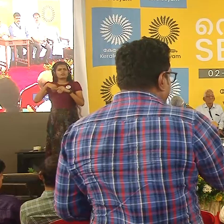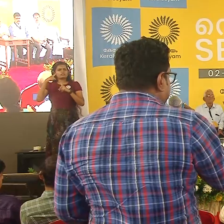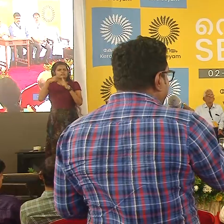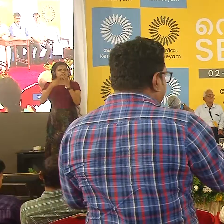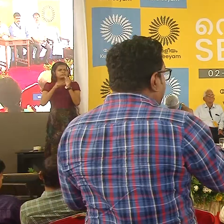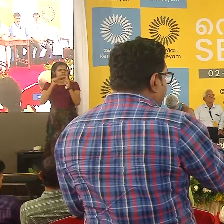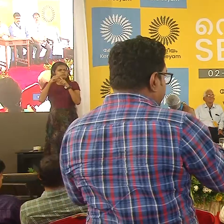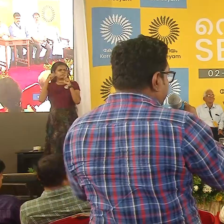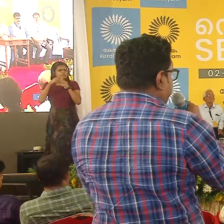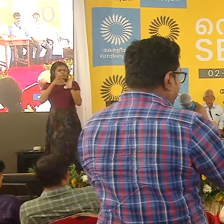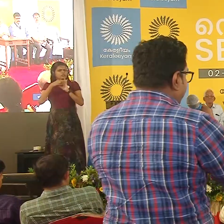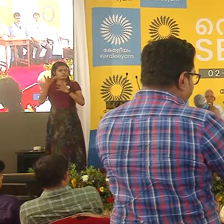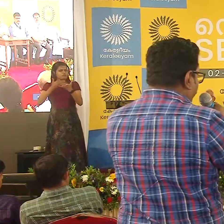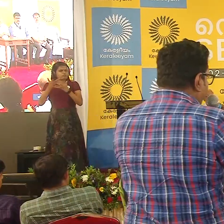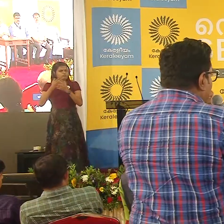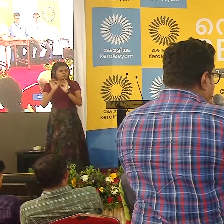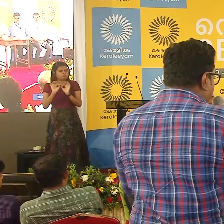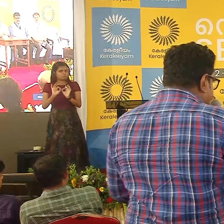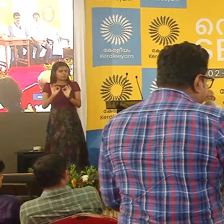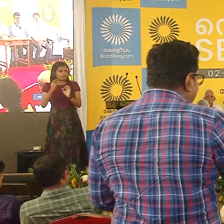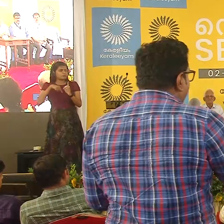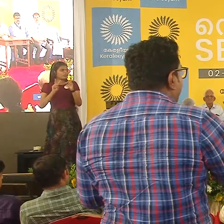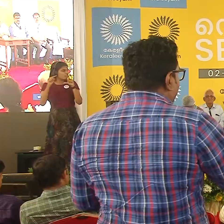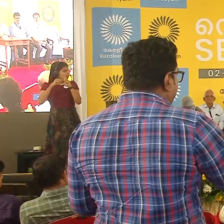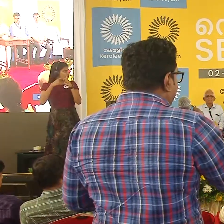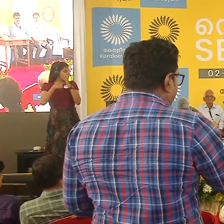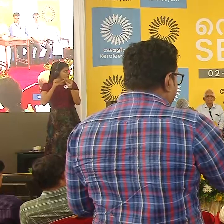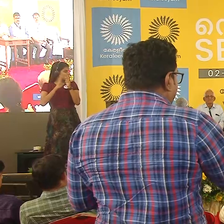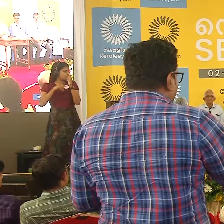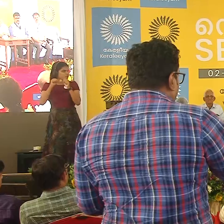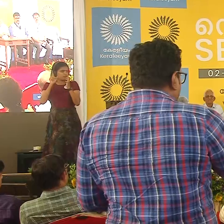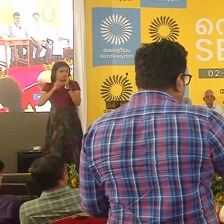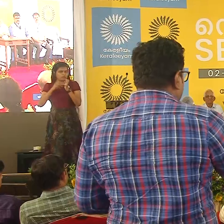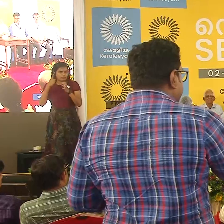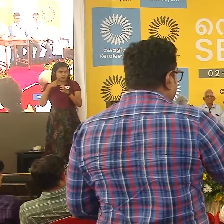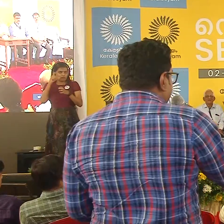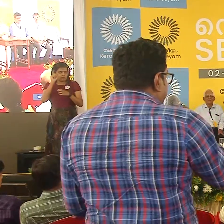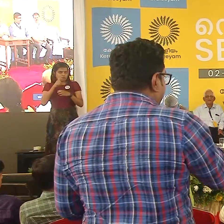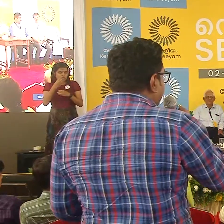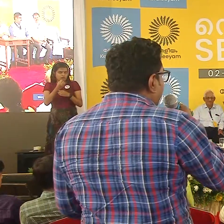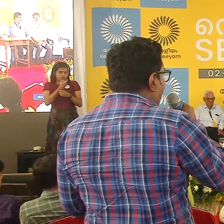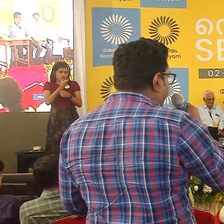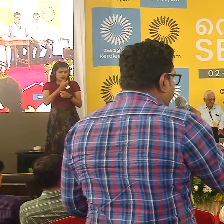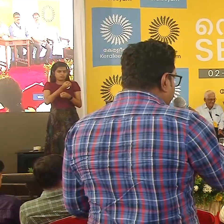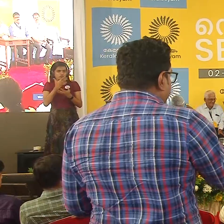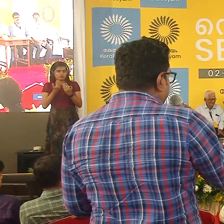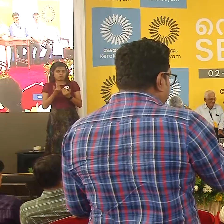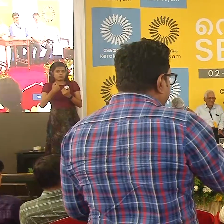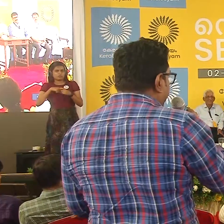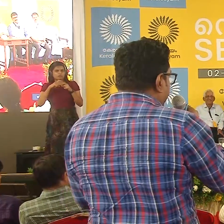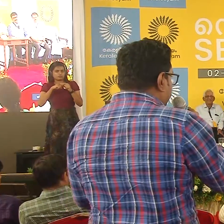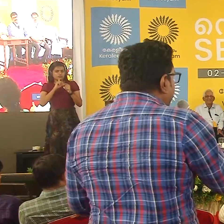trade, international trade. I was expecting from Veeramani sir, but unfortunately. So that's my add-on